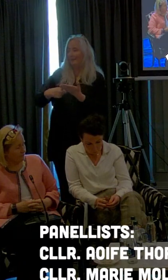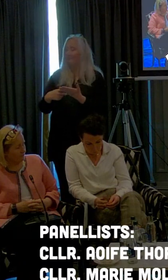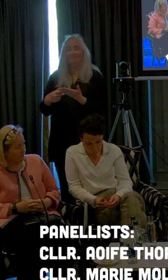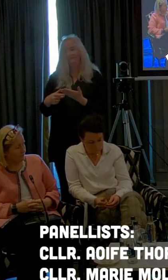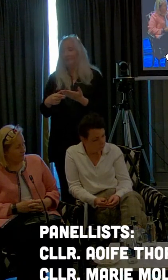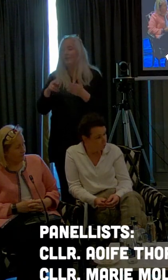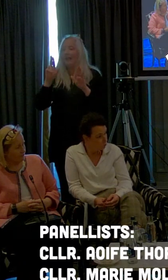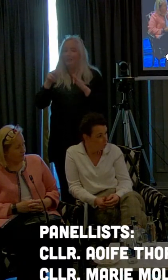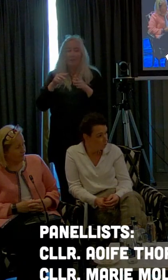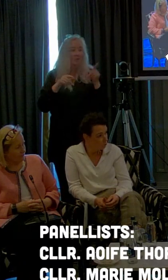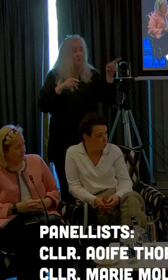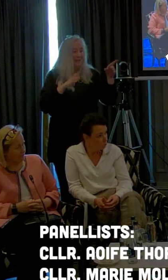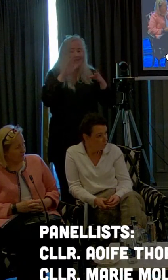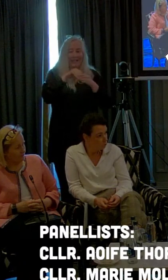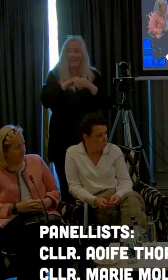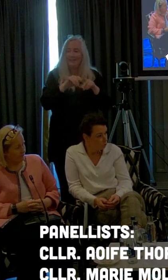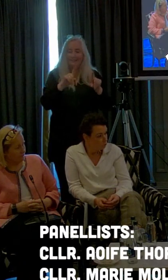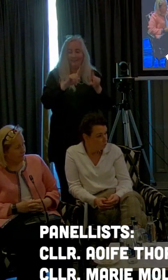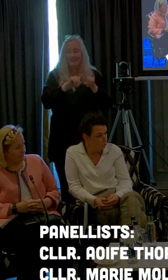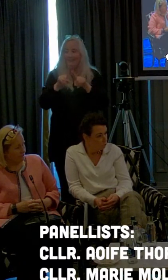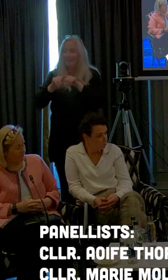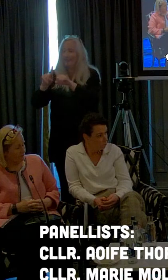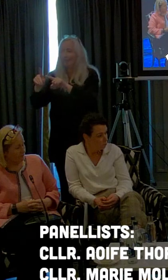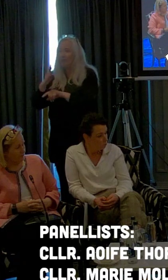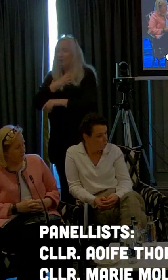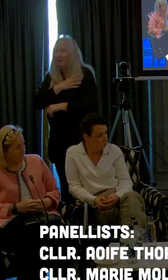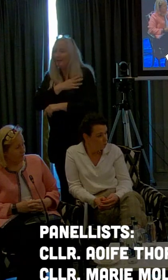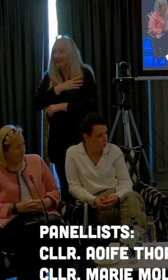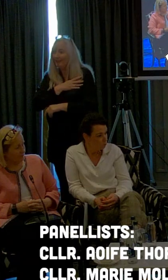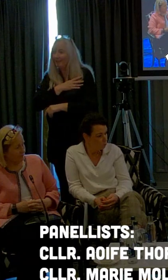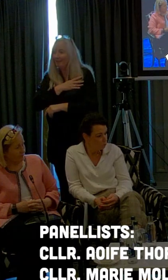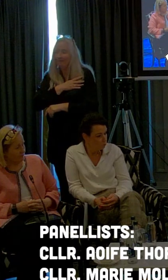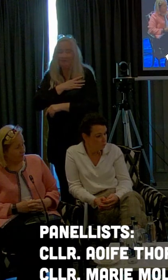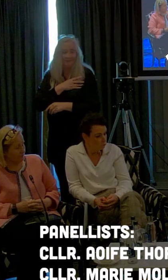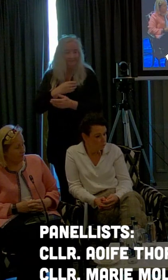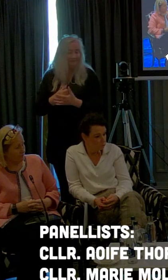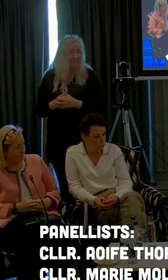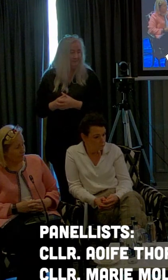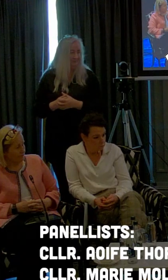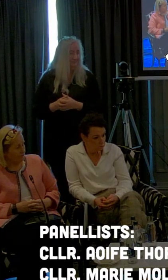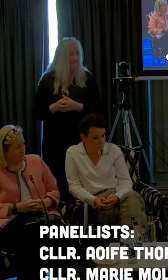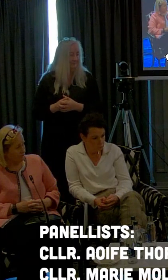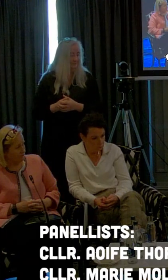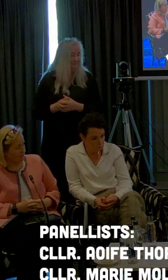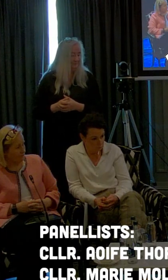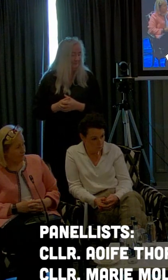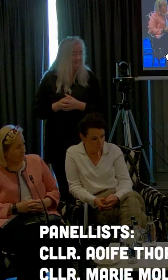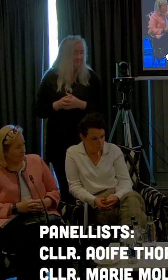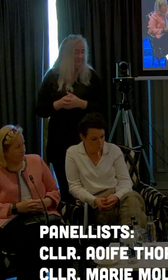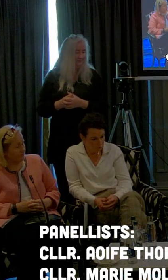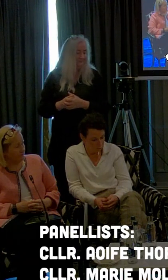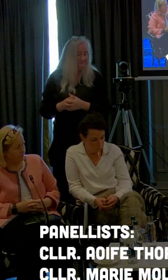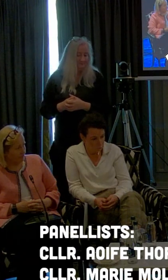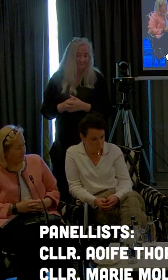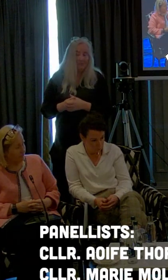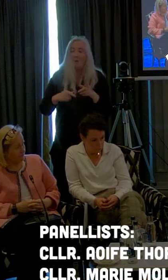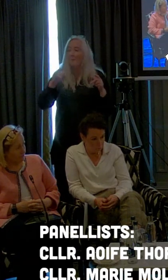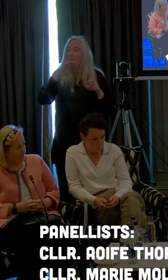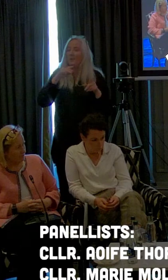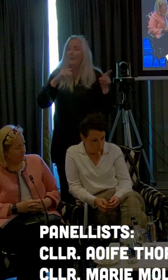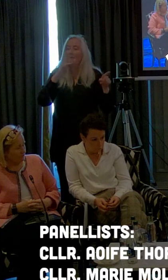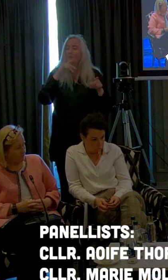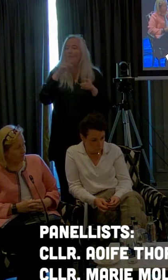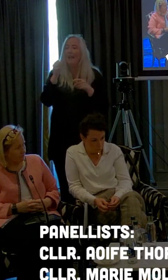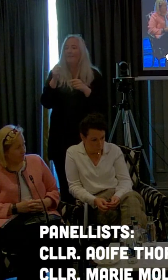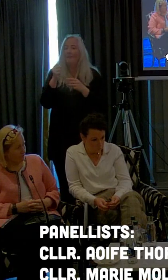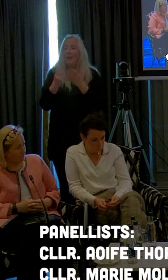different committees, right? So let's say you have a particular interest in something like education and training. You know, you have an opportunity maybe to participate in